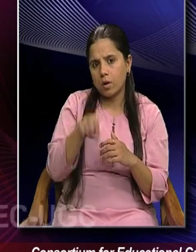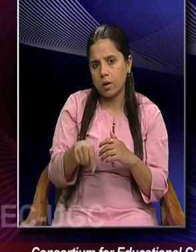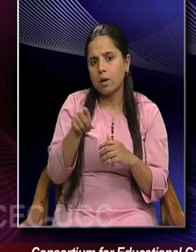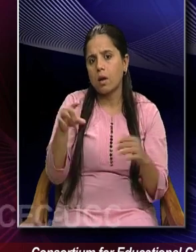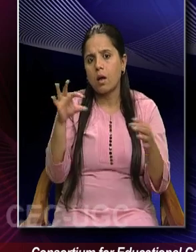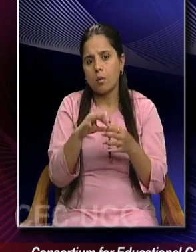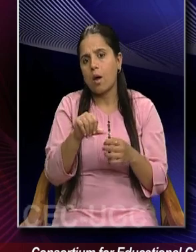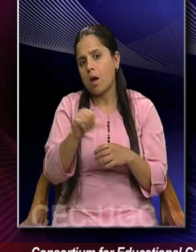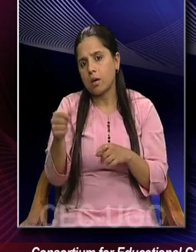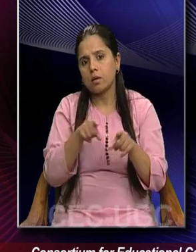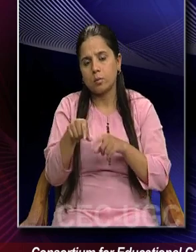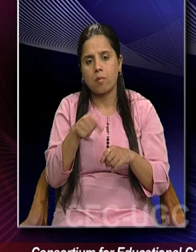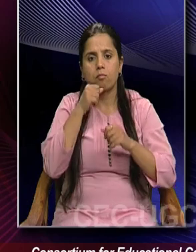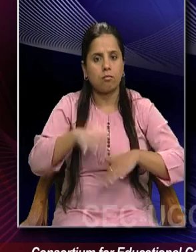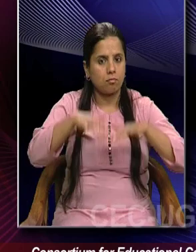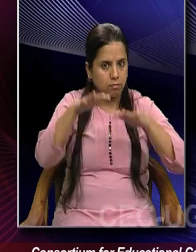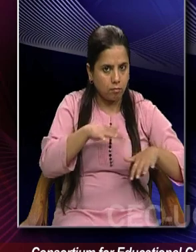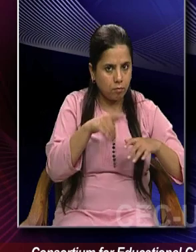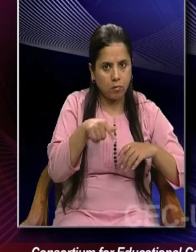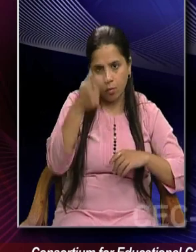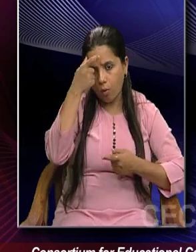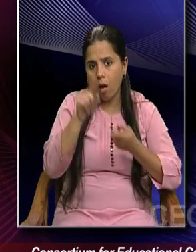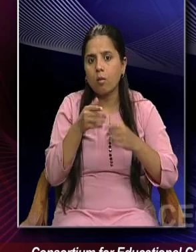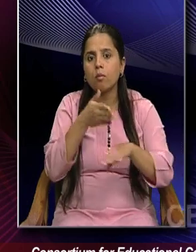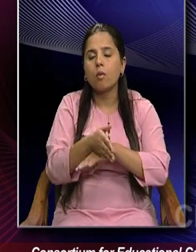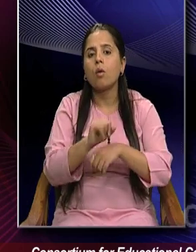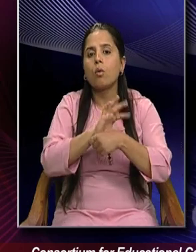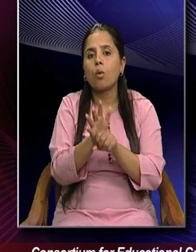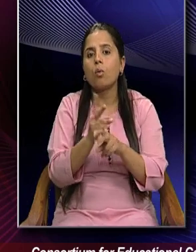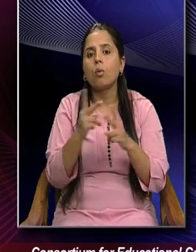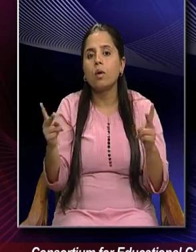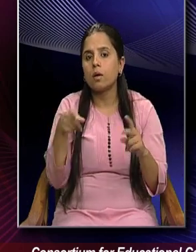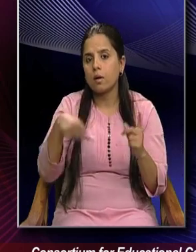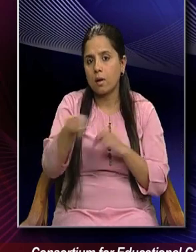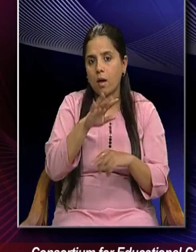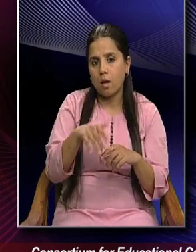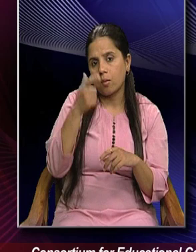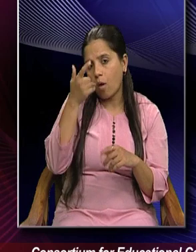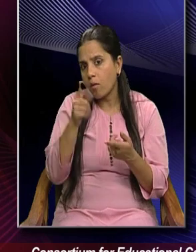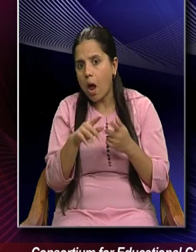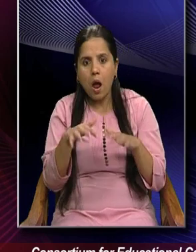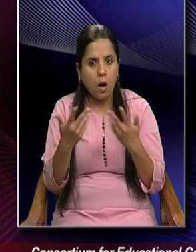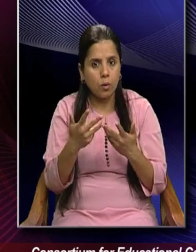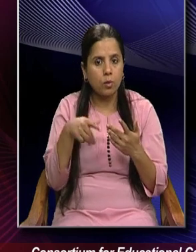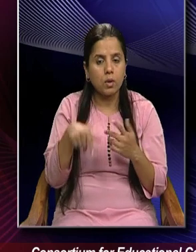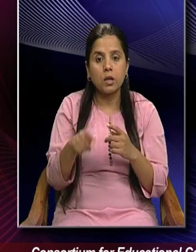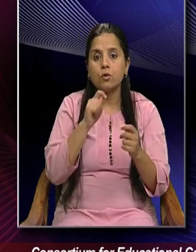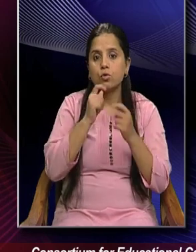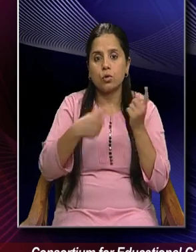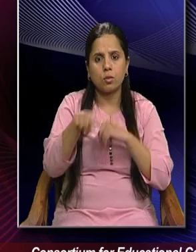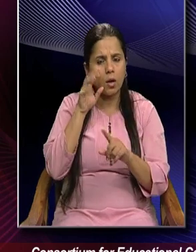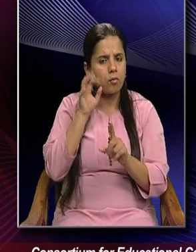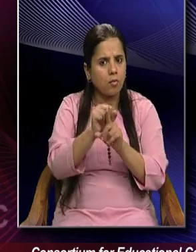compounds another, like floods, worsening COVID related vulnerabilities. Journalists should trace